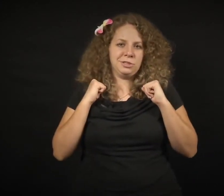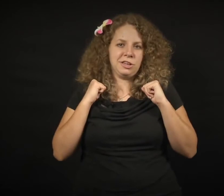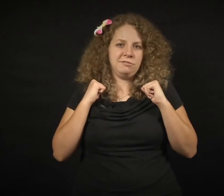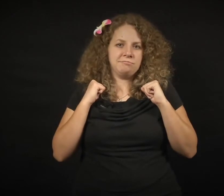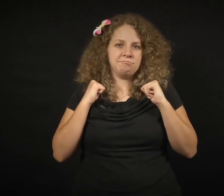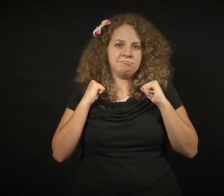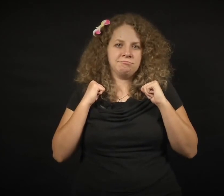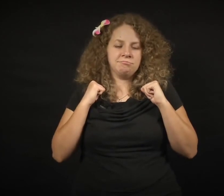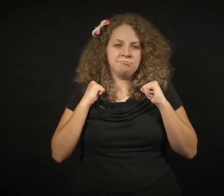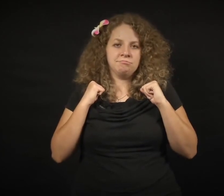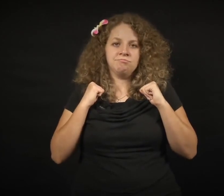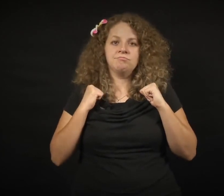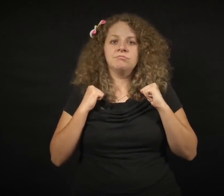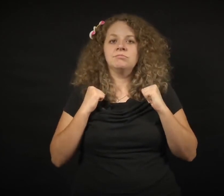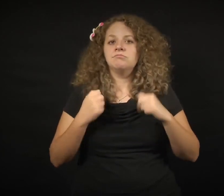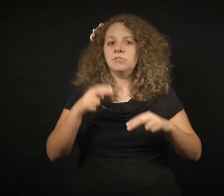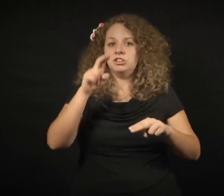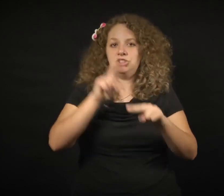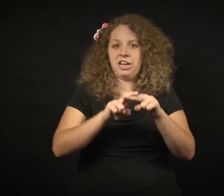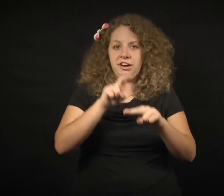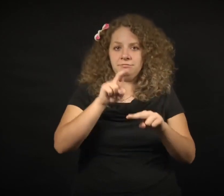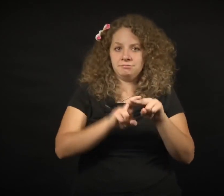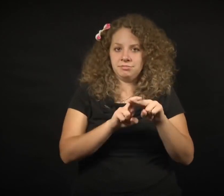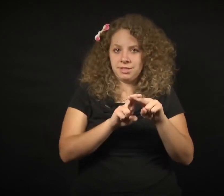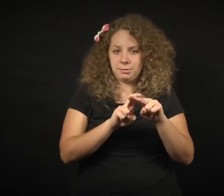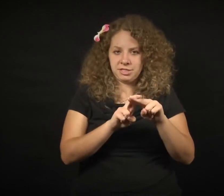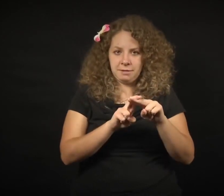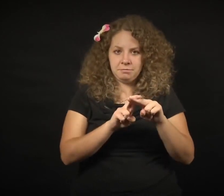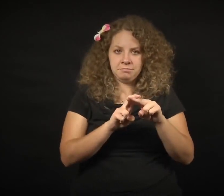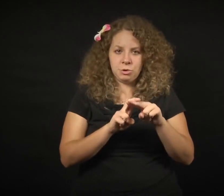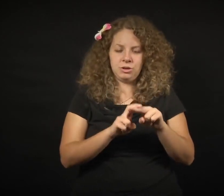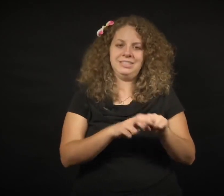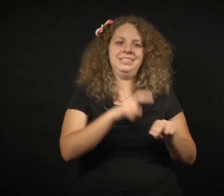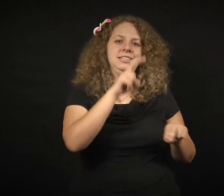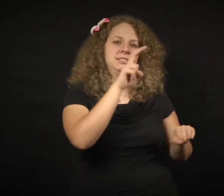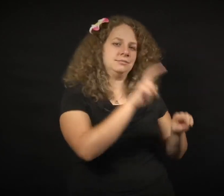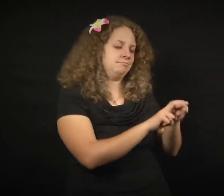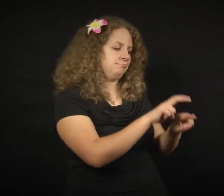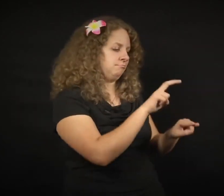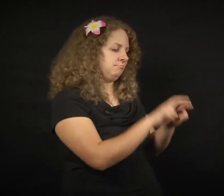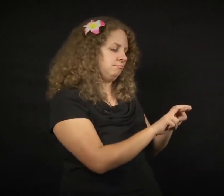yourself. A chair, double tap, or a seat.